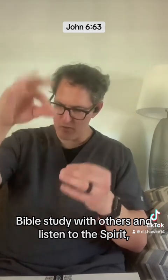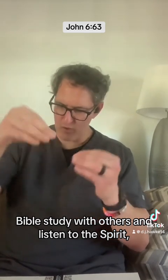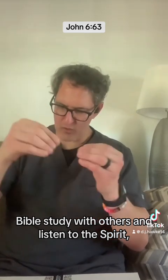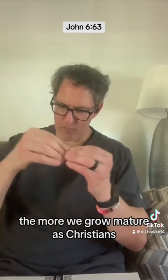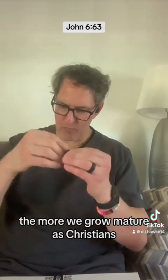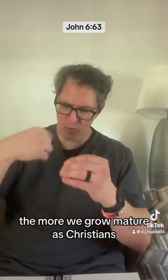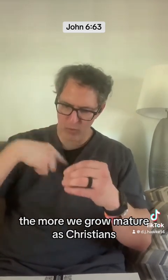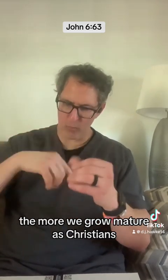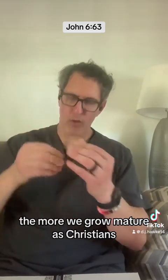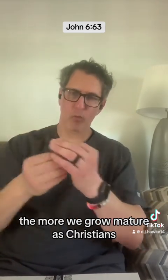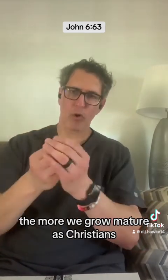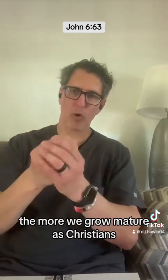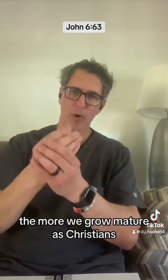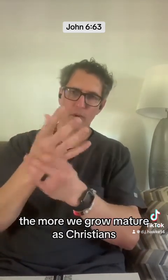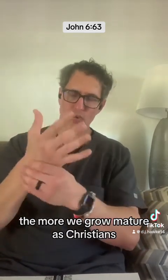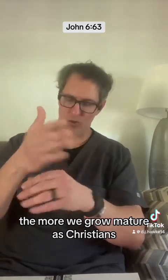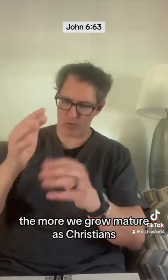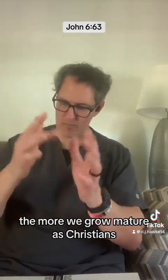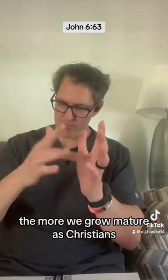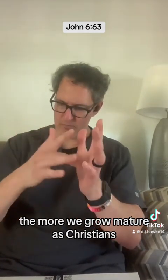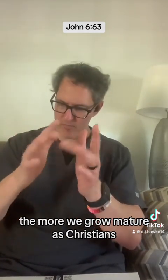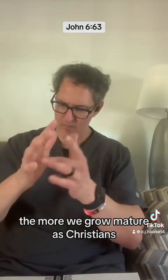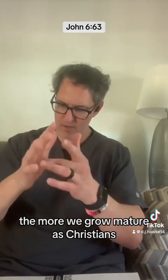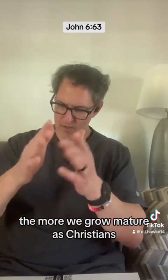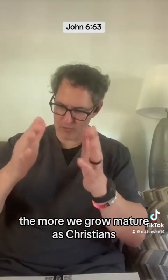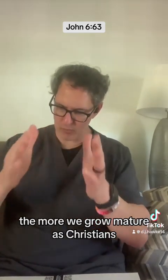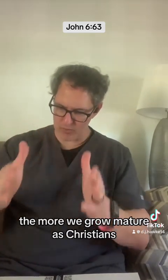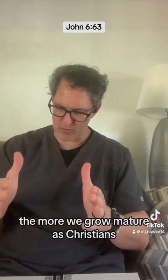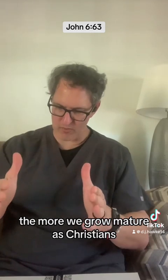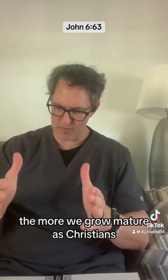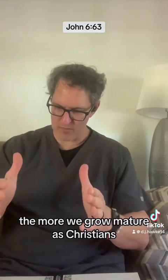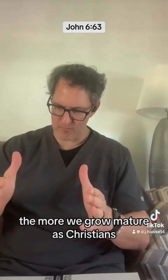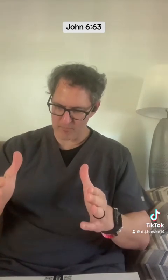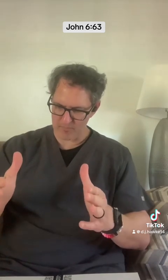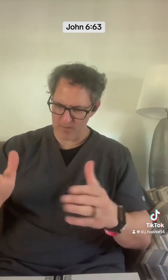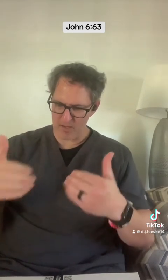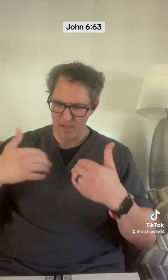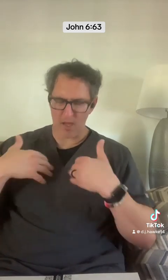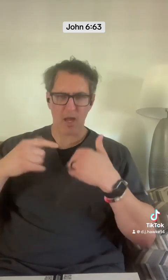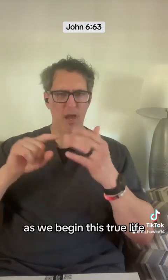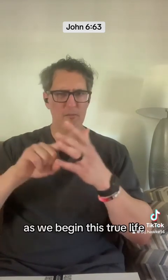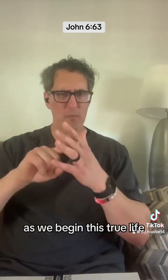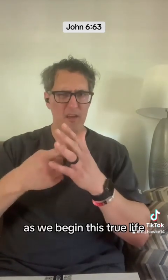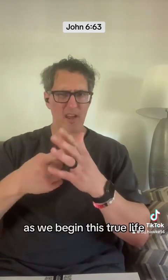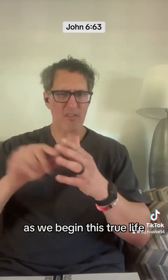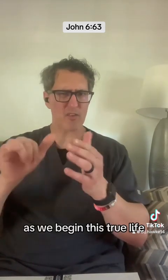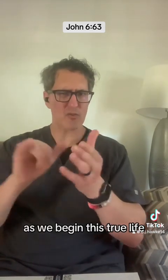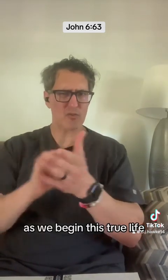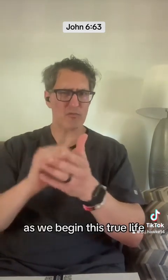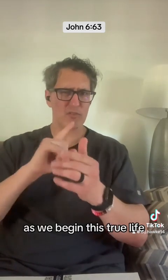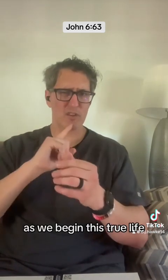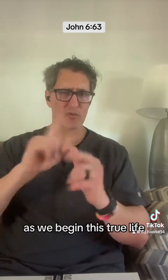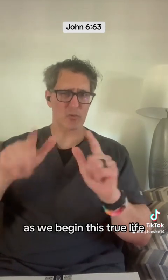the more we grow and mature as Christians. Have you begun this true